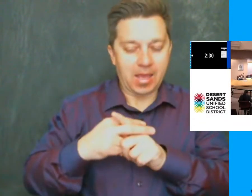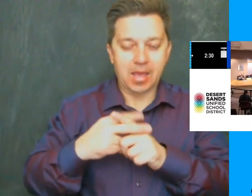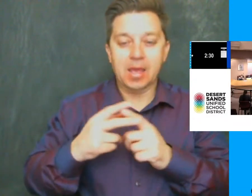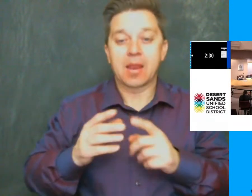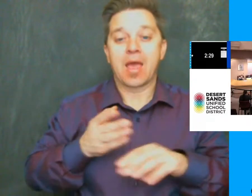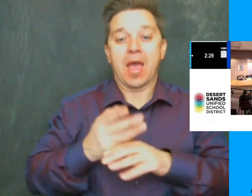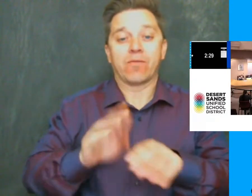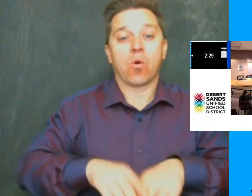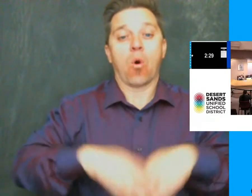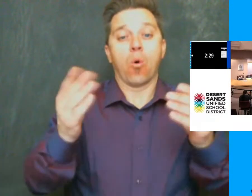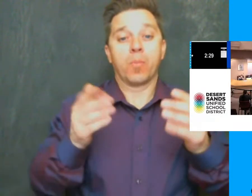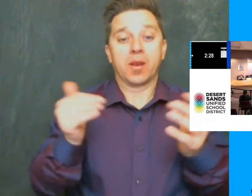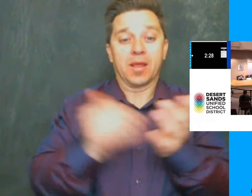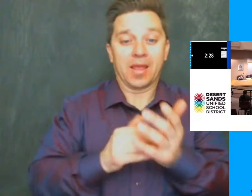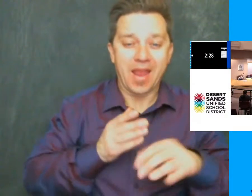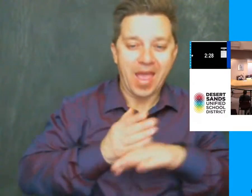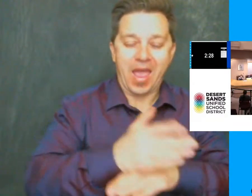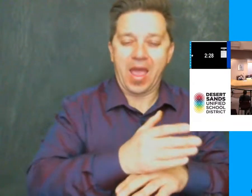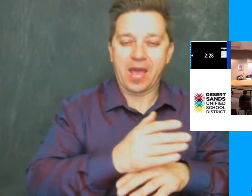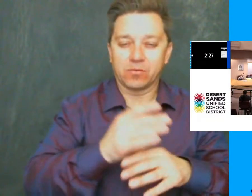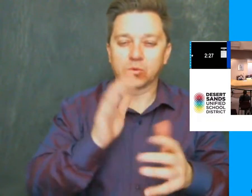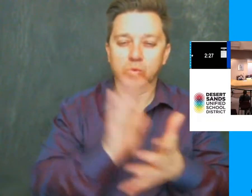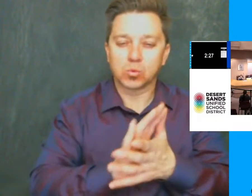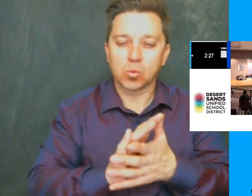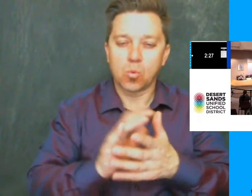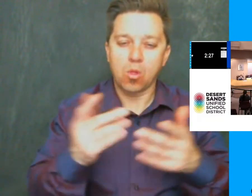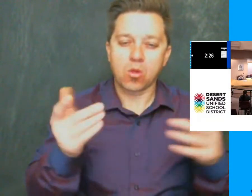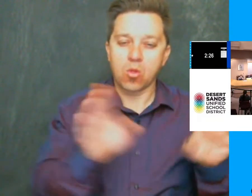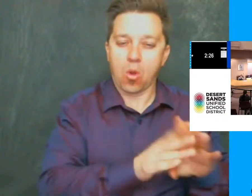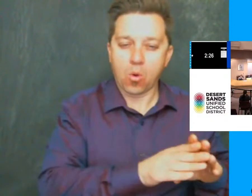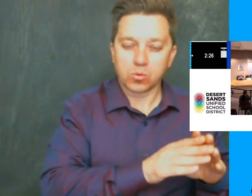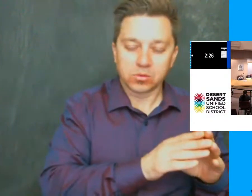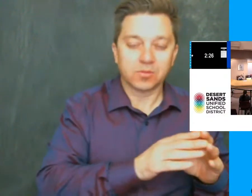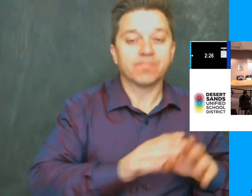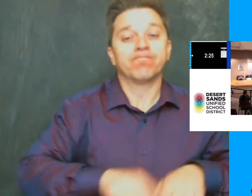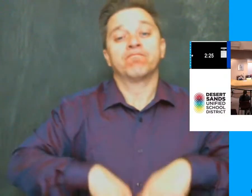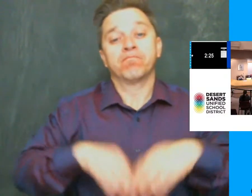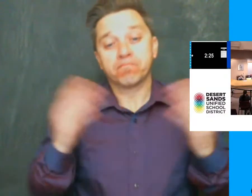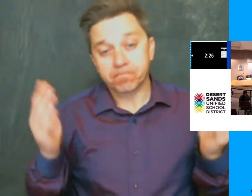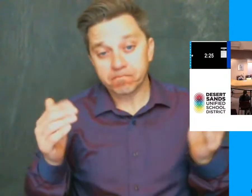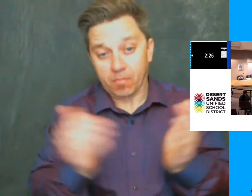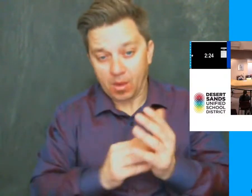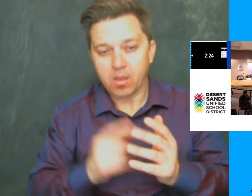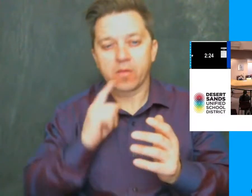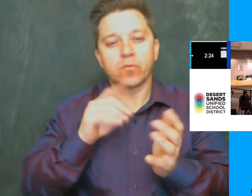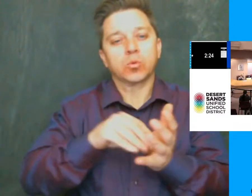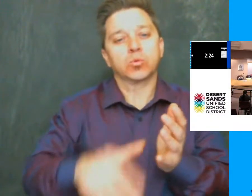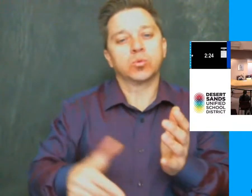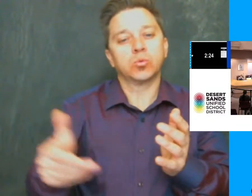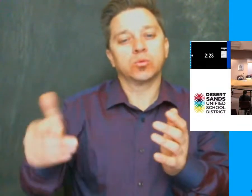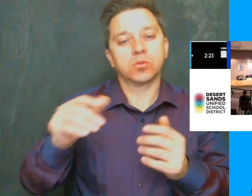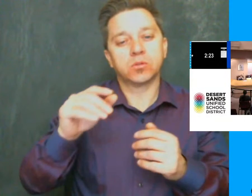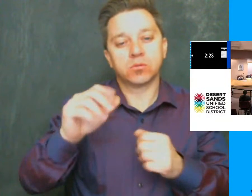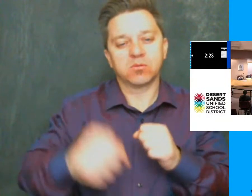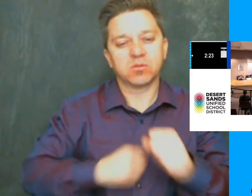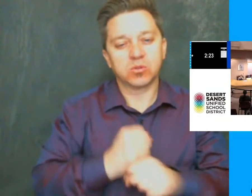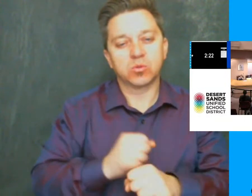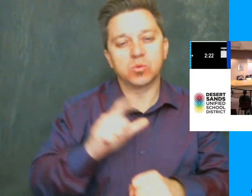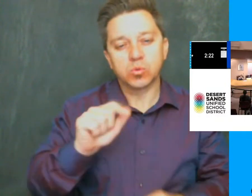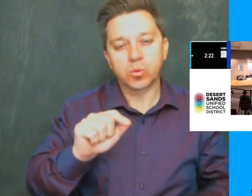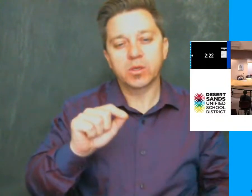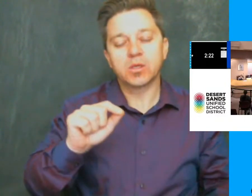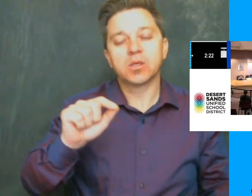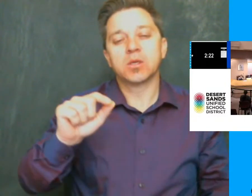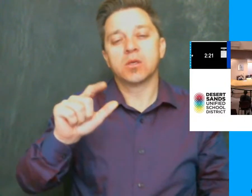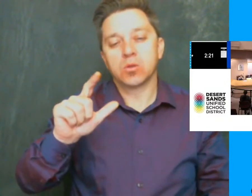the state shutdown of schools and businesses. We open our doors once again to our students in 2020-2021, and more